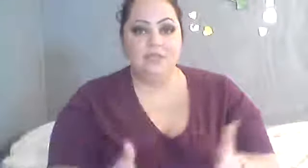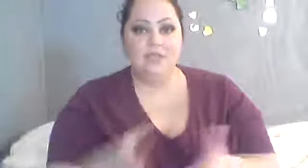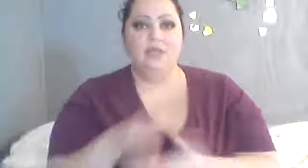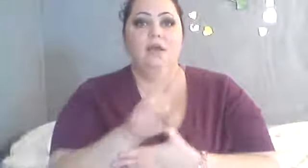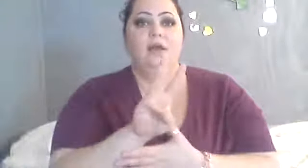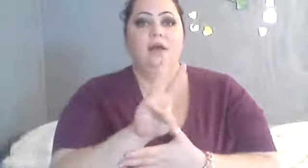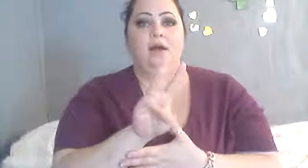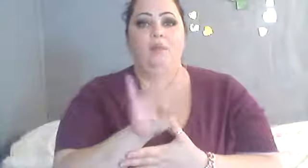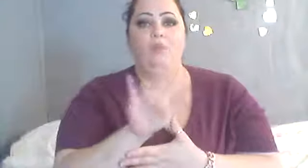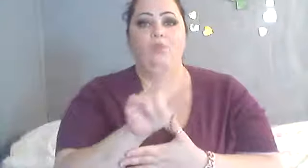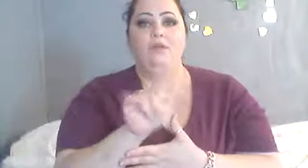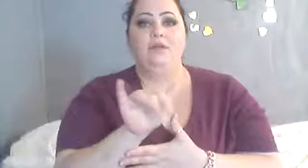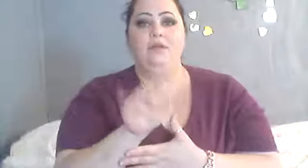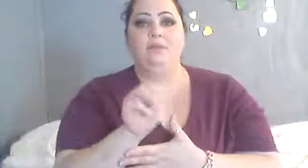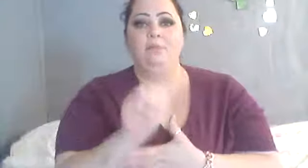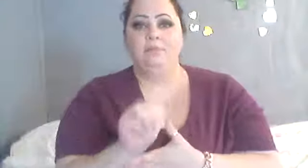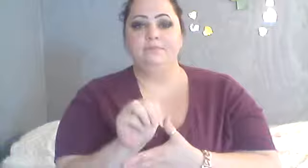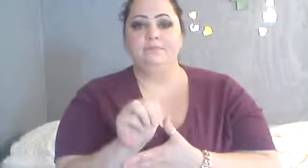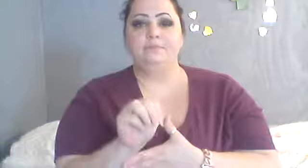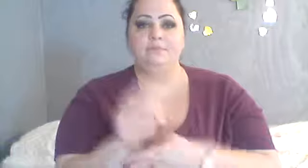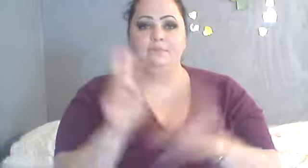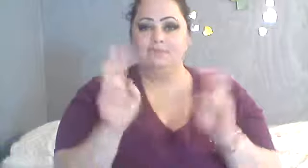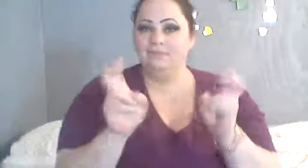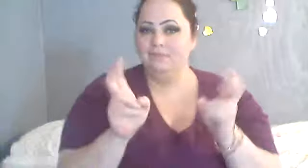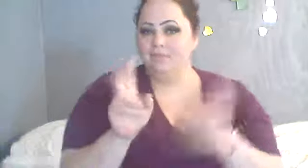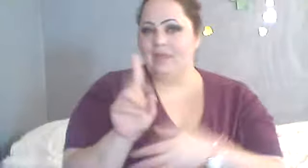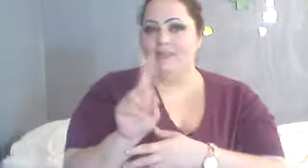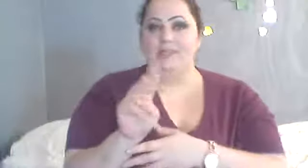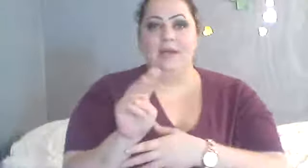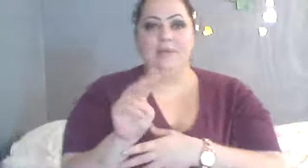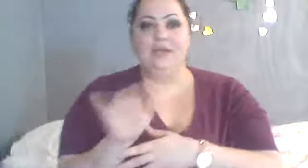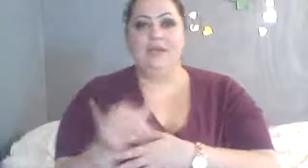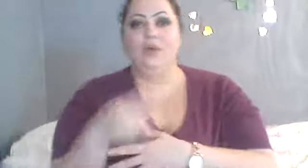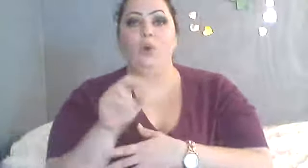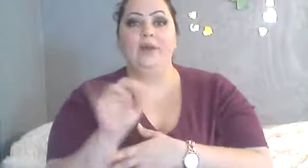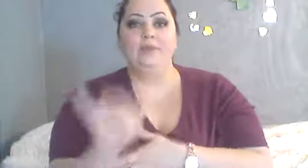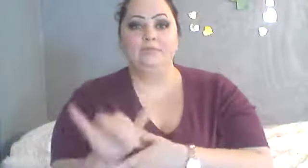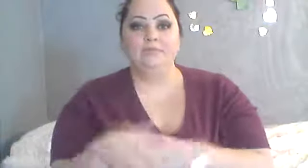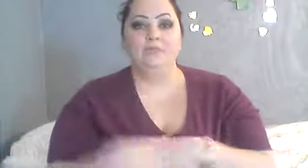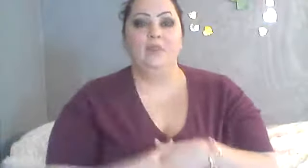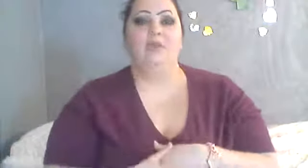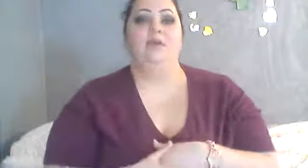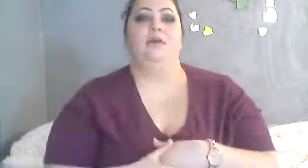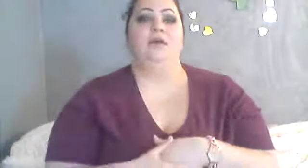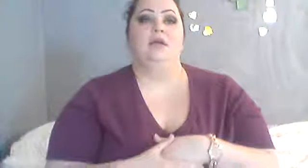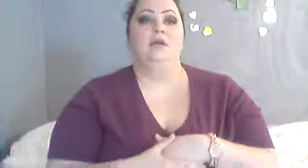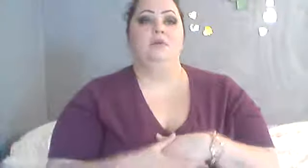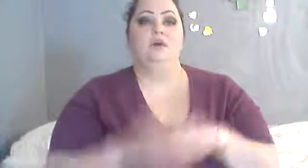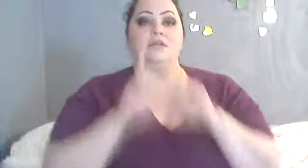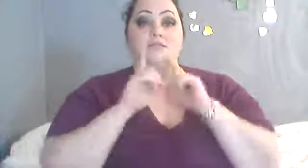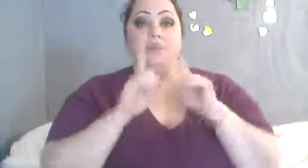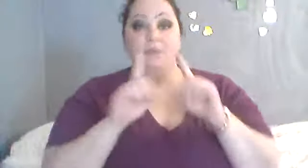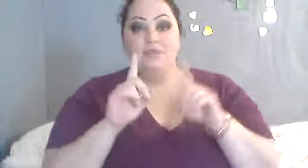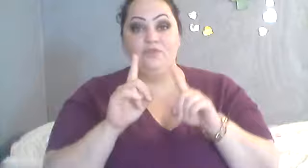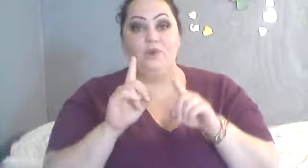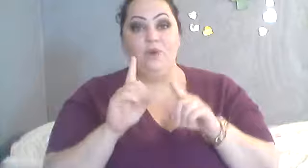person, William Dummy Hoy. He was famous